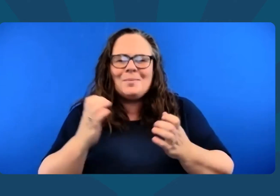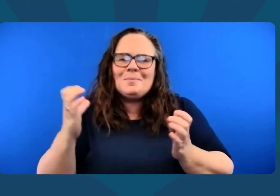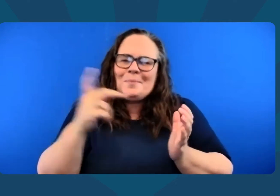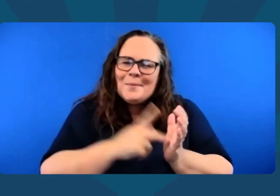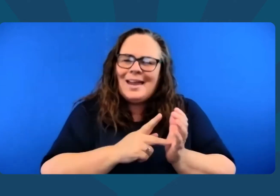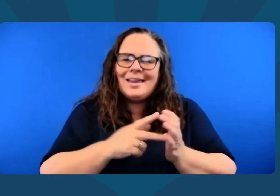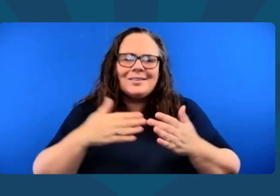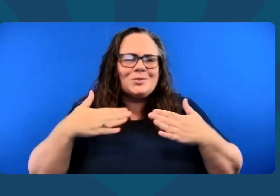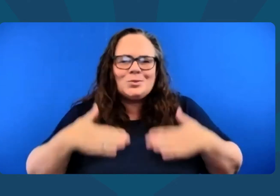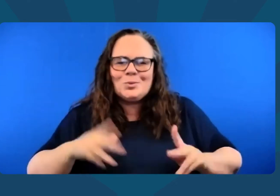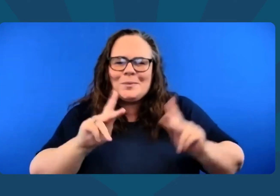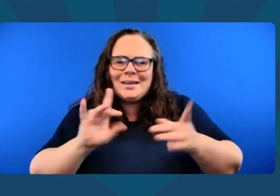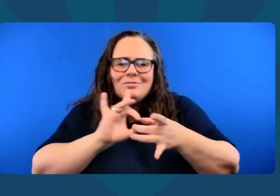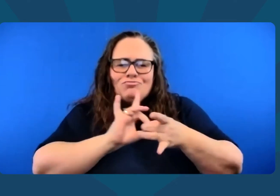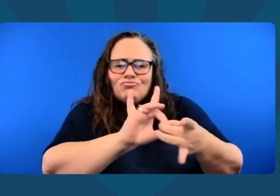human connections.